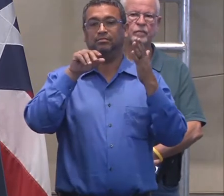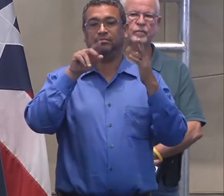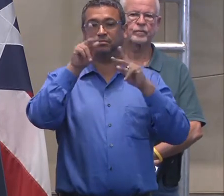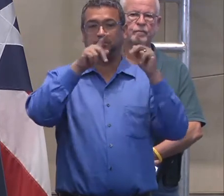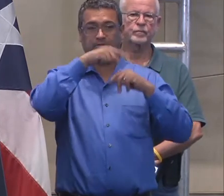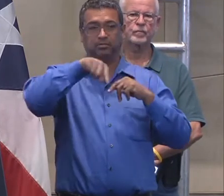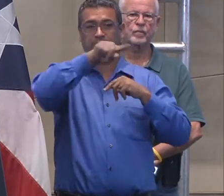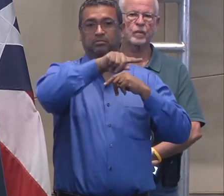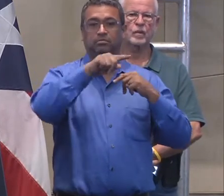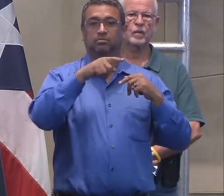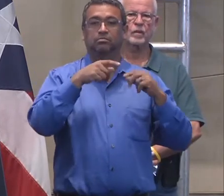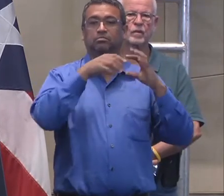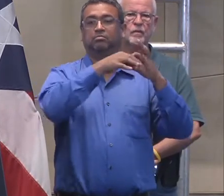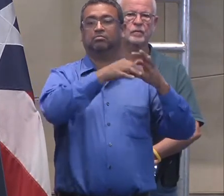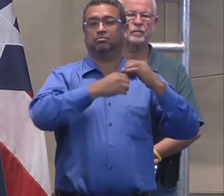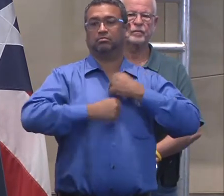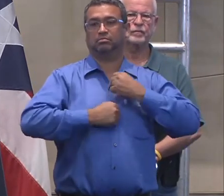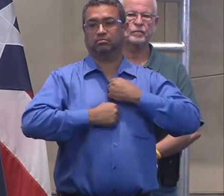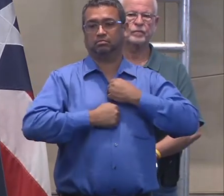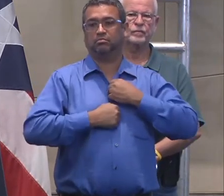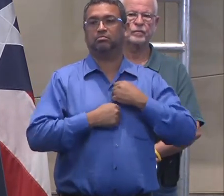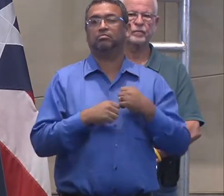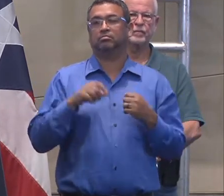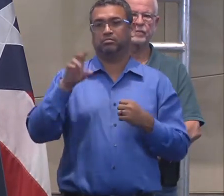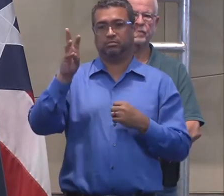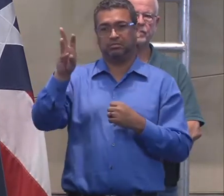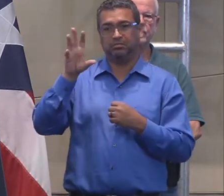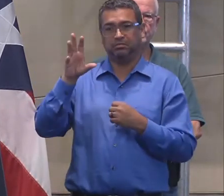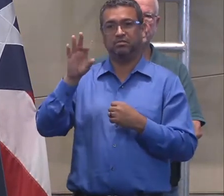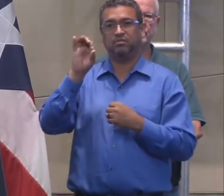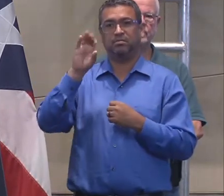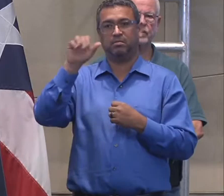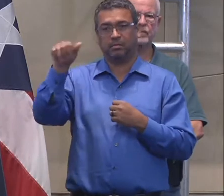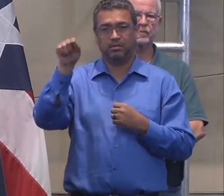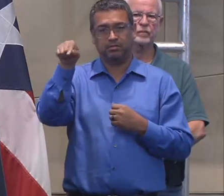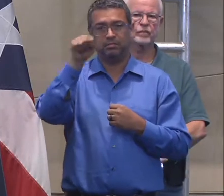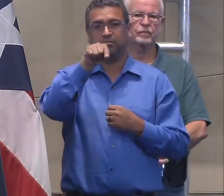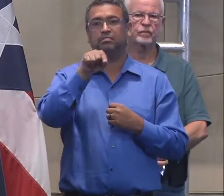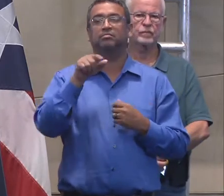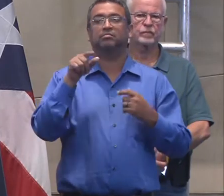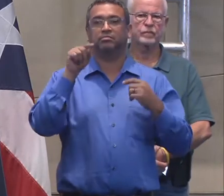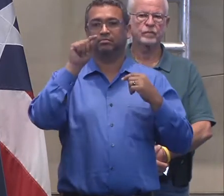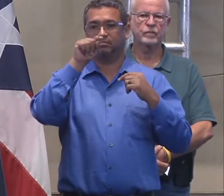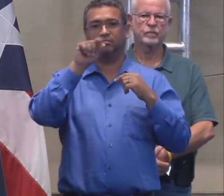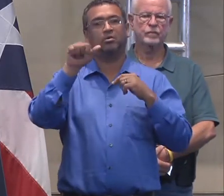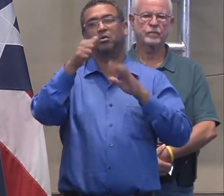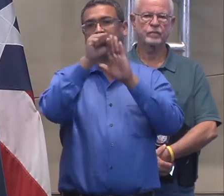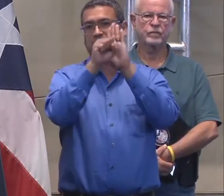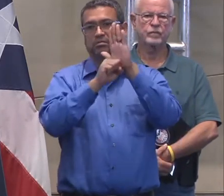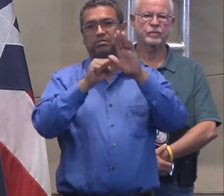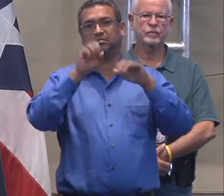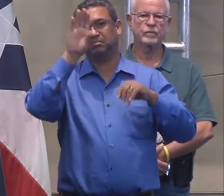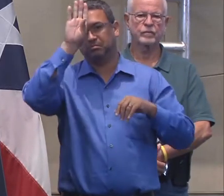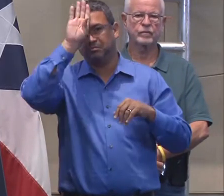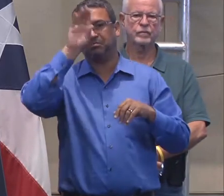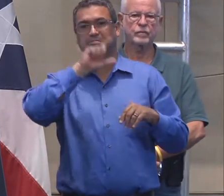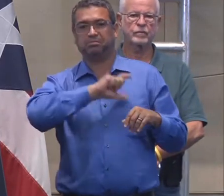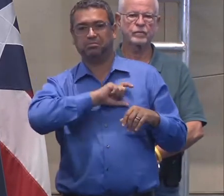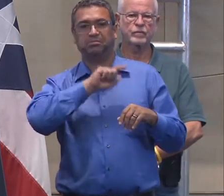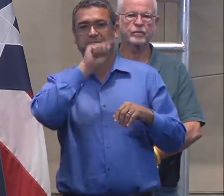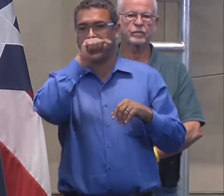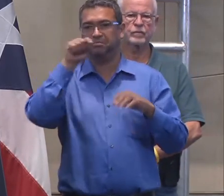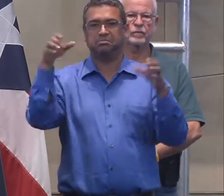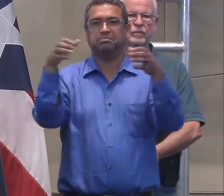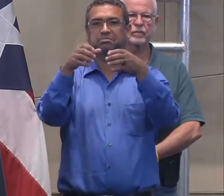more than 600 FEMA, and more than 2,000 EMACs from 25 states in Puerto Rico